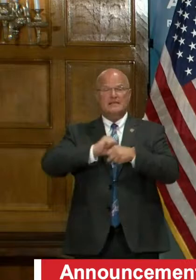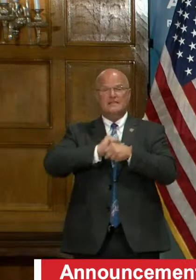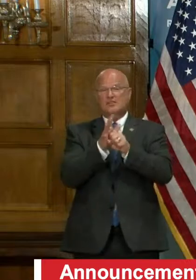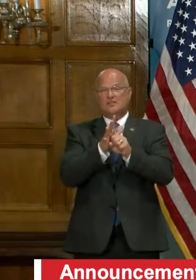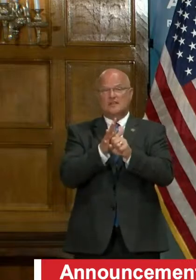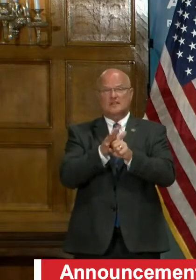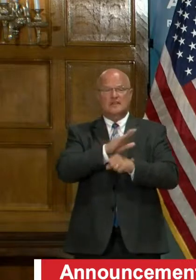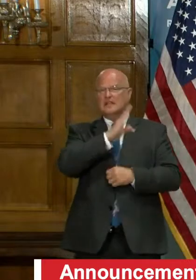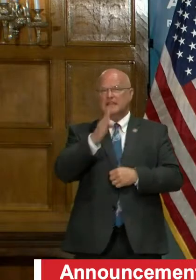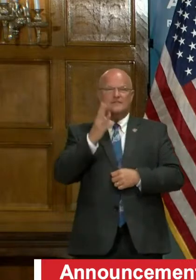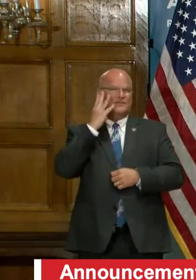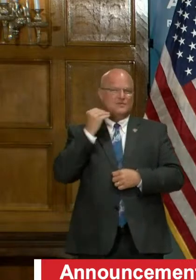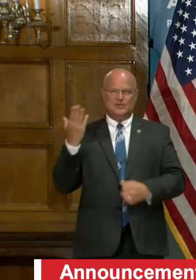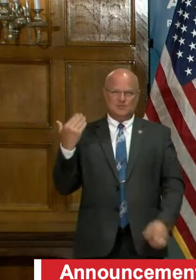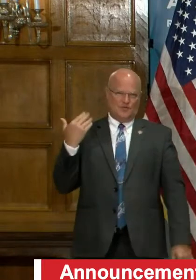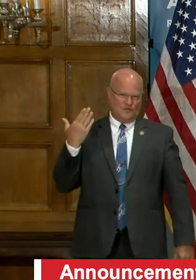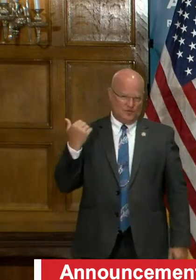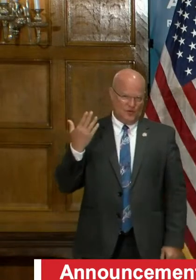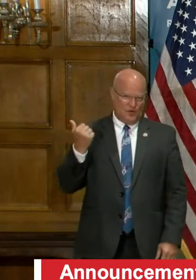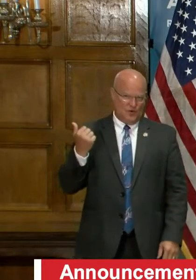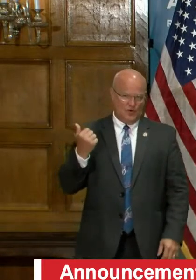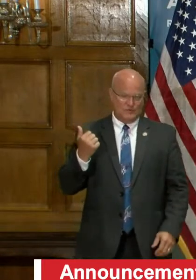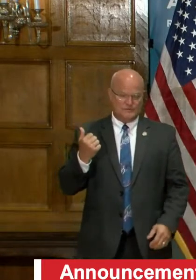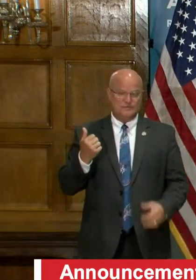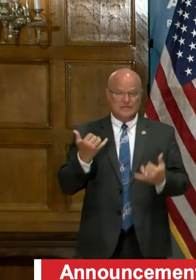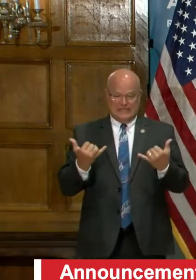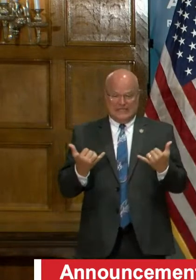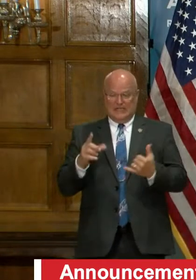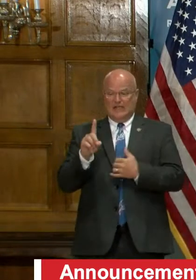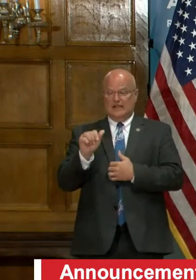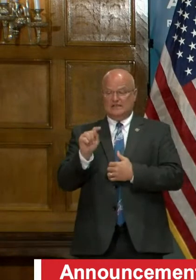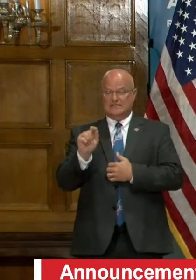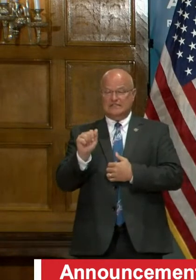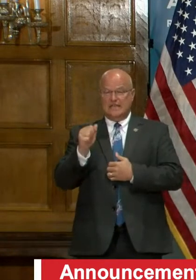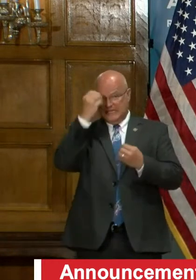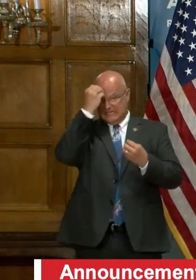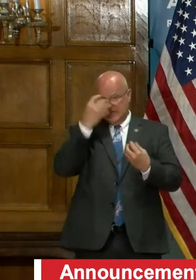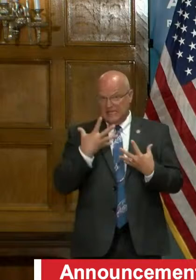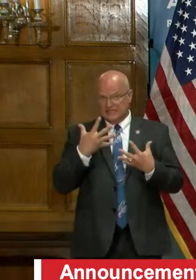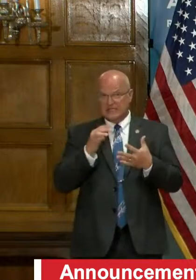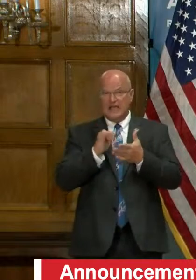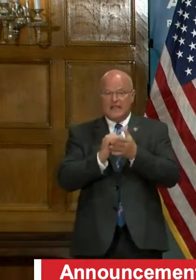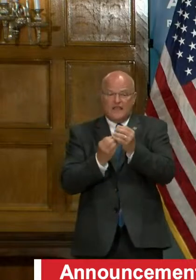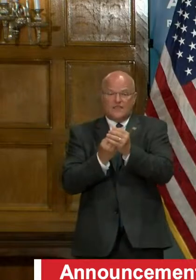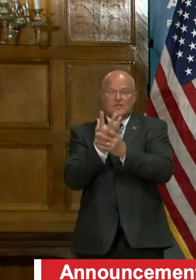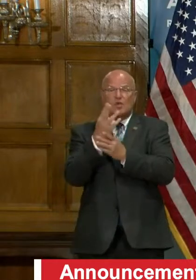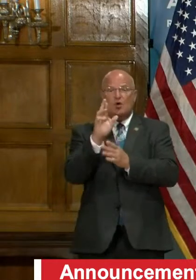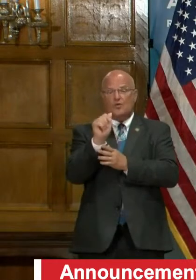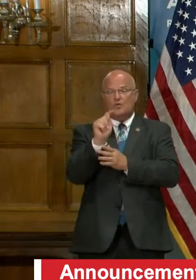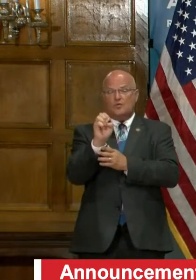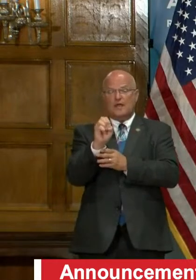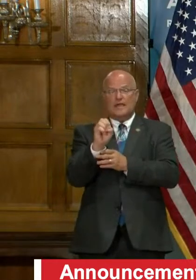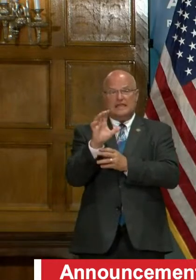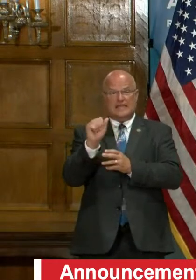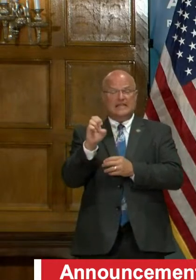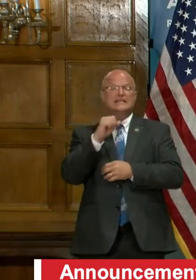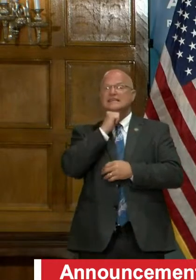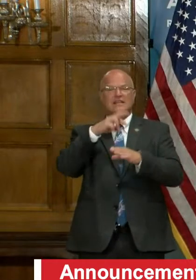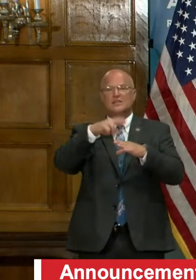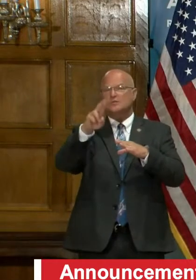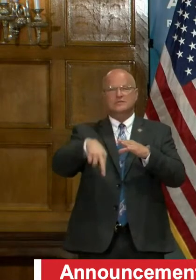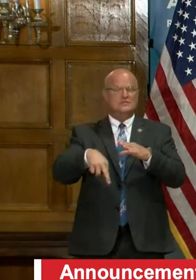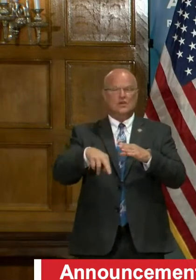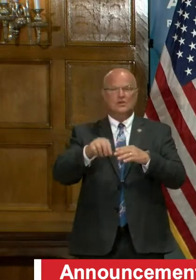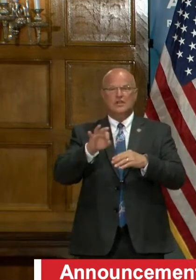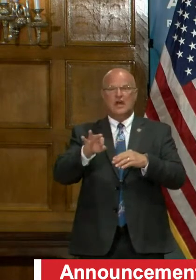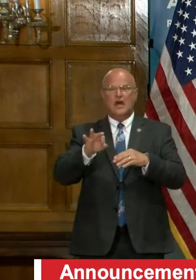never had experience with before. Our data in Arkansas tells us that the growth rate in cases is not the